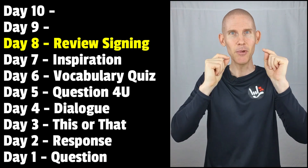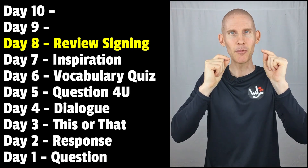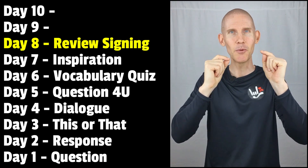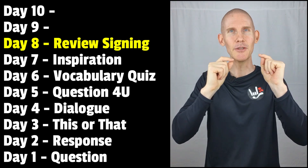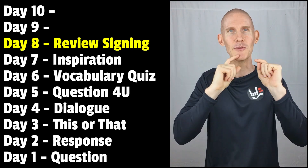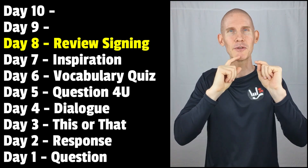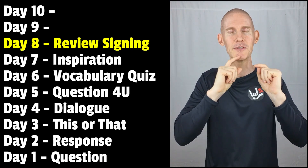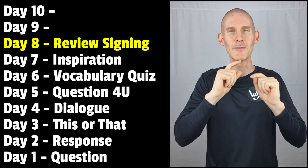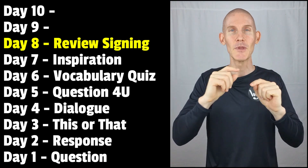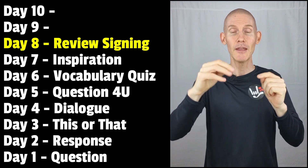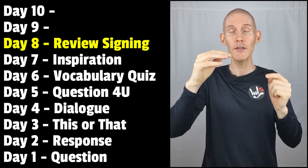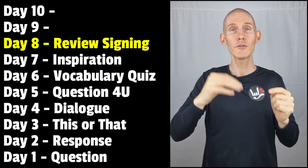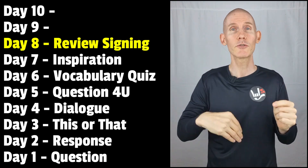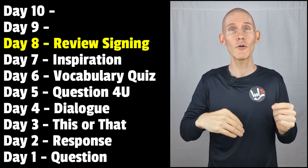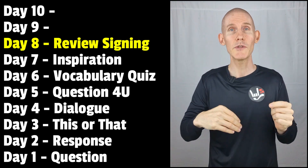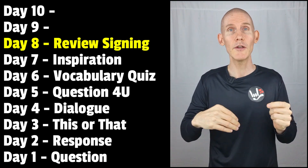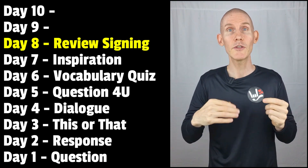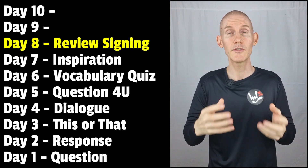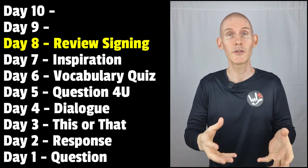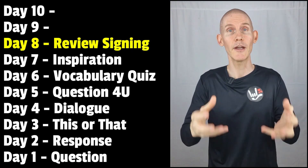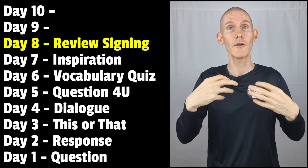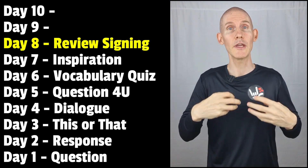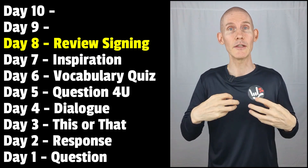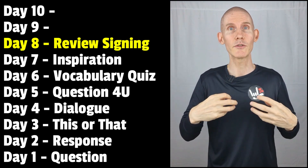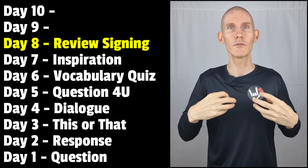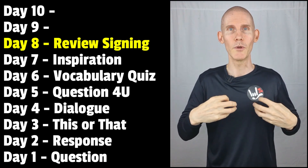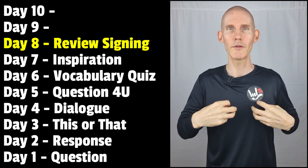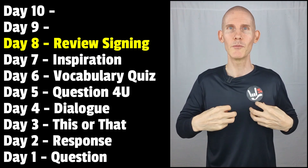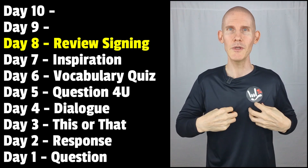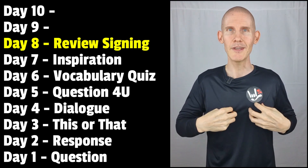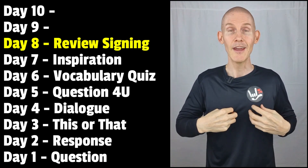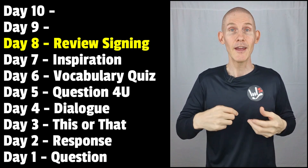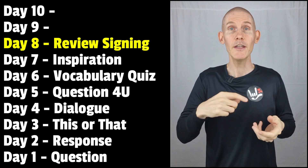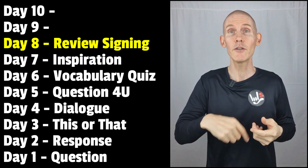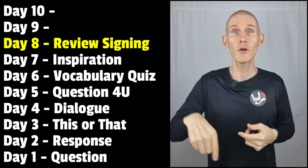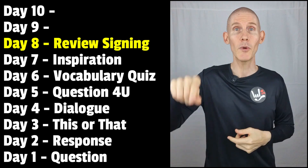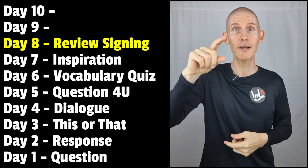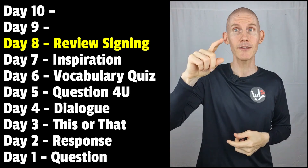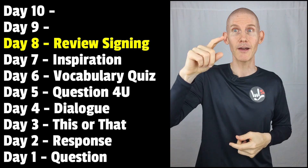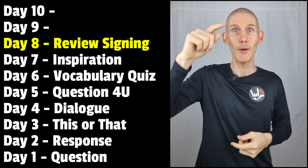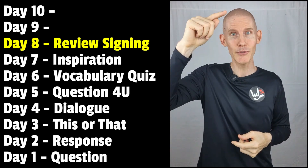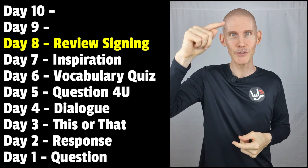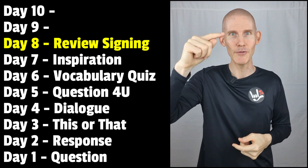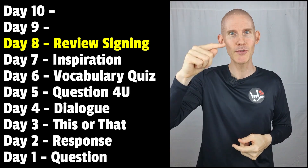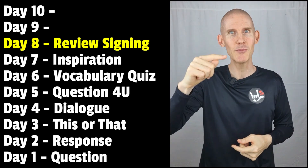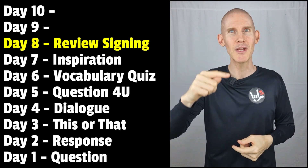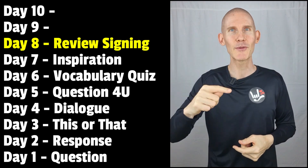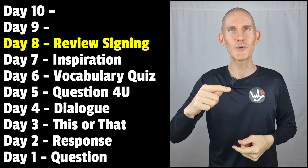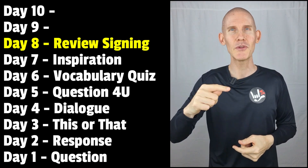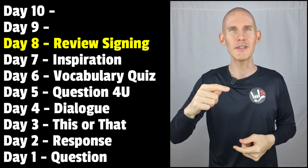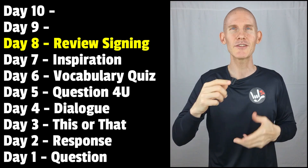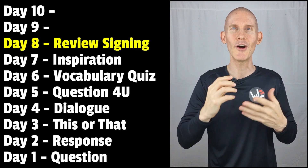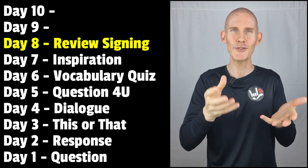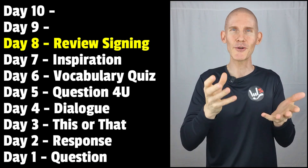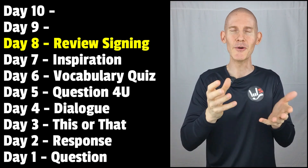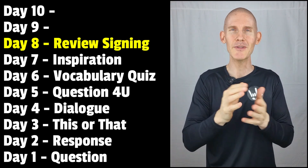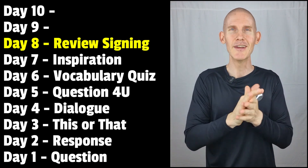remember what you learned. Then you can scroll down, you can sign all the answers with me. And then you can go back to the top and see if you can make it through the list on your own